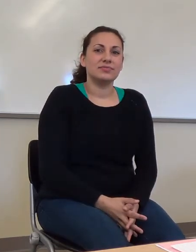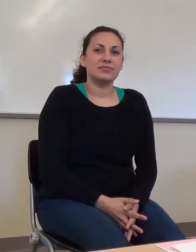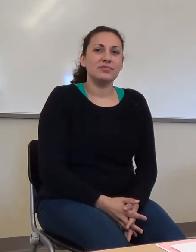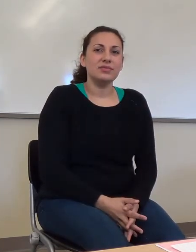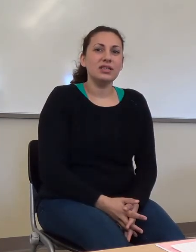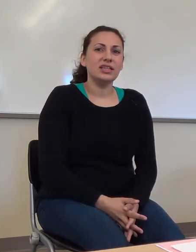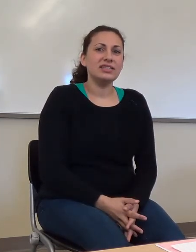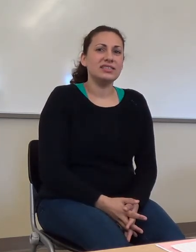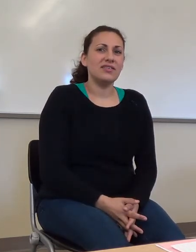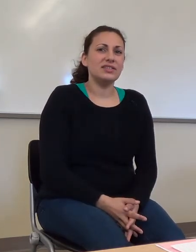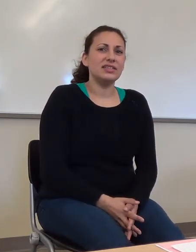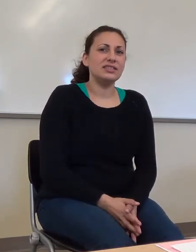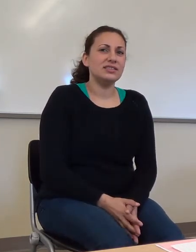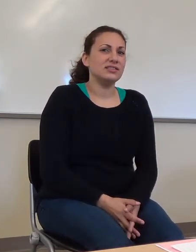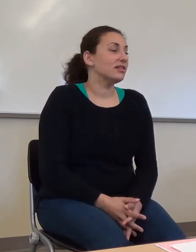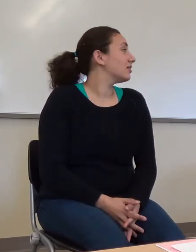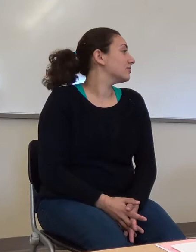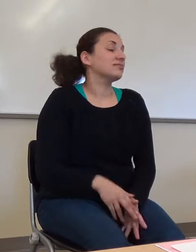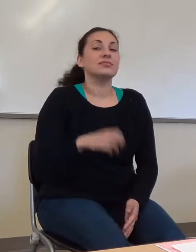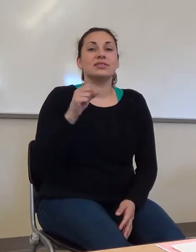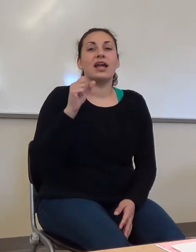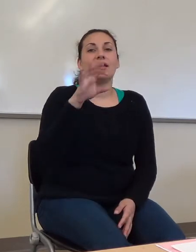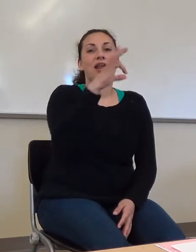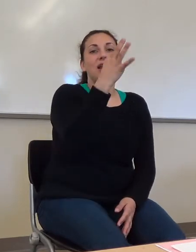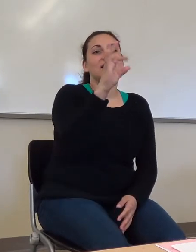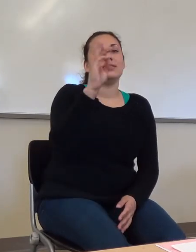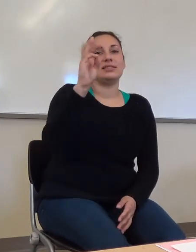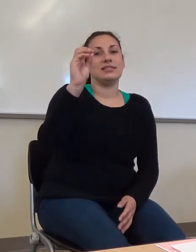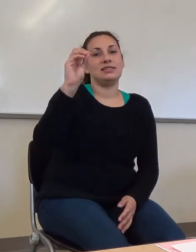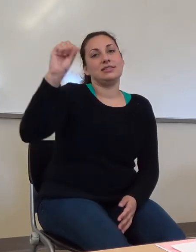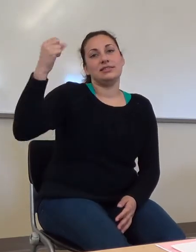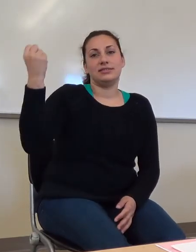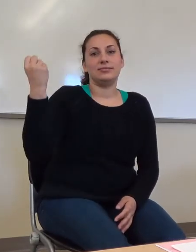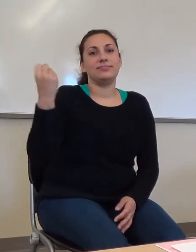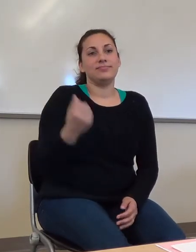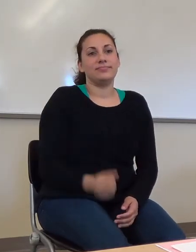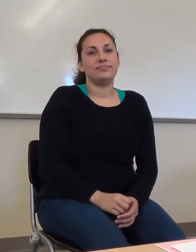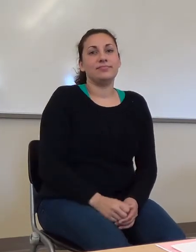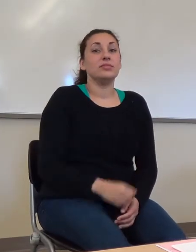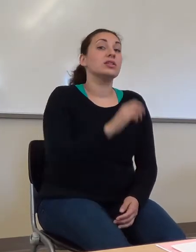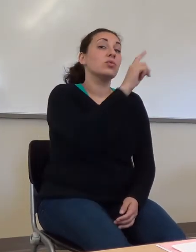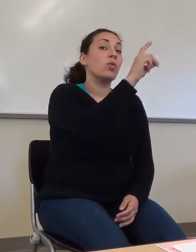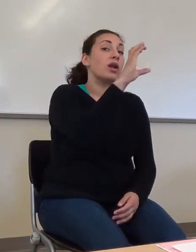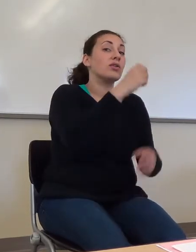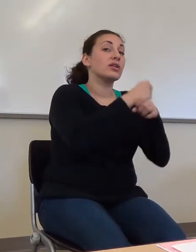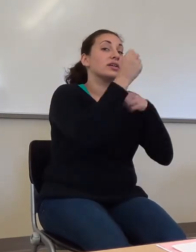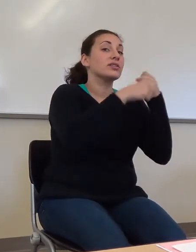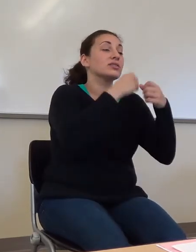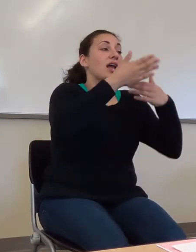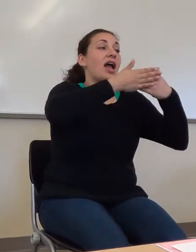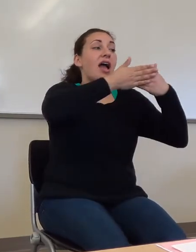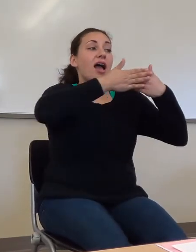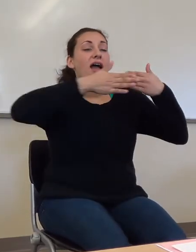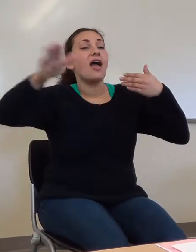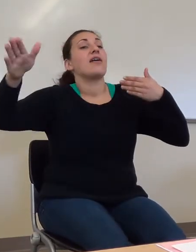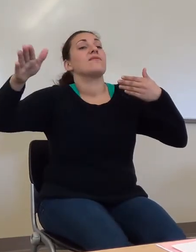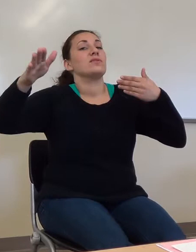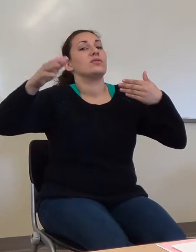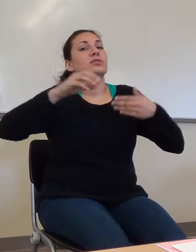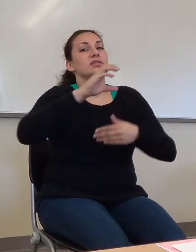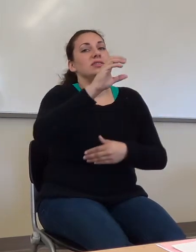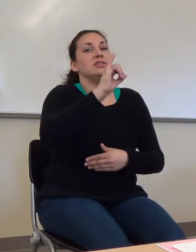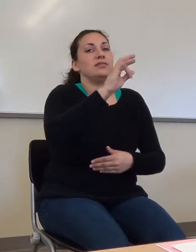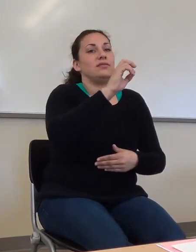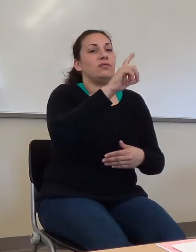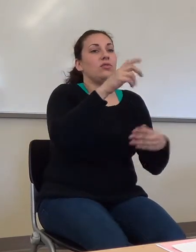In the 1960s. Like Yeah. 70s? 100 years after the Civil War, the civil rights movement took